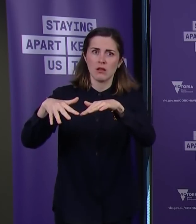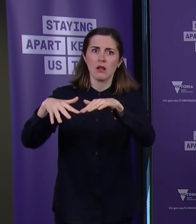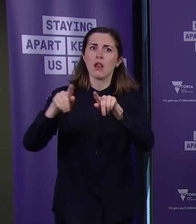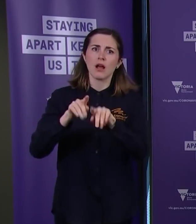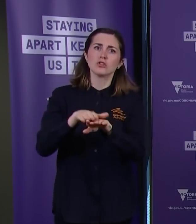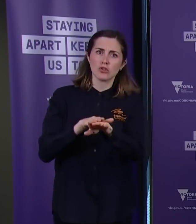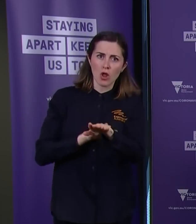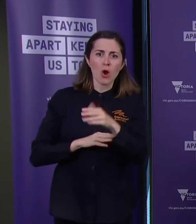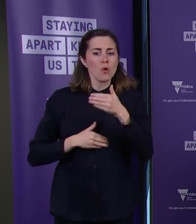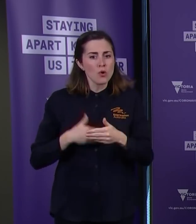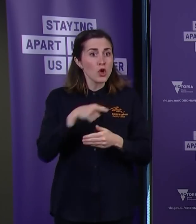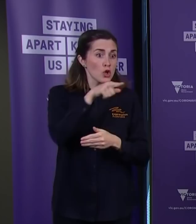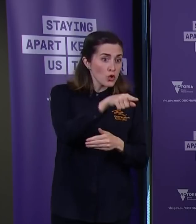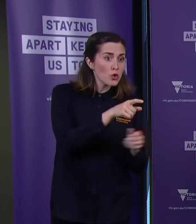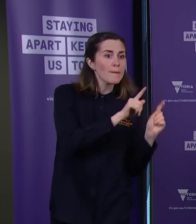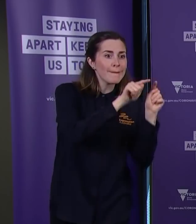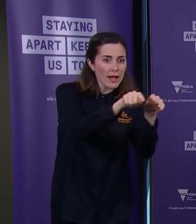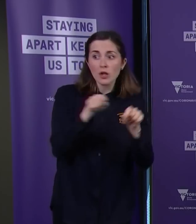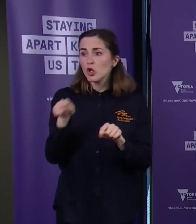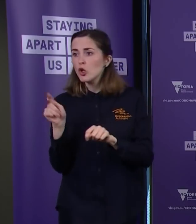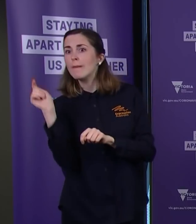to workplaces and maintain that